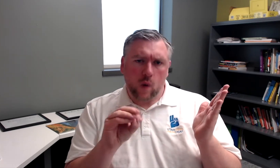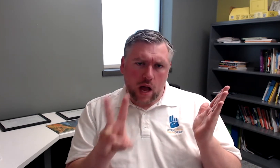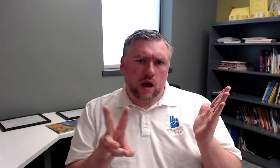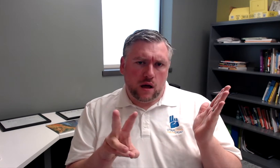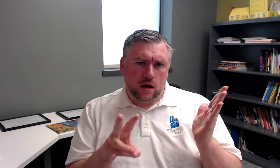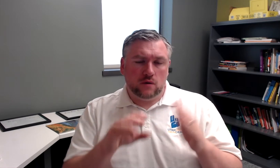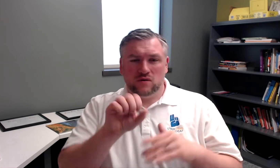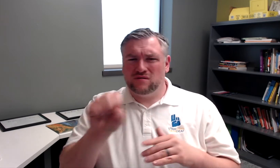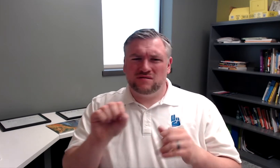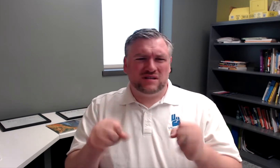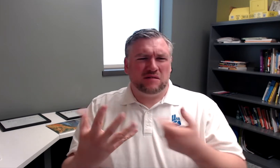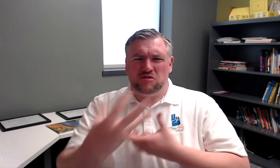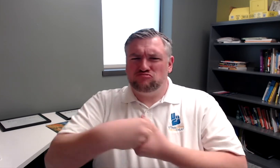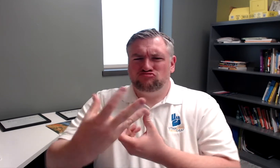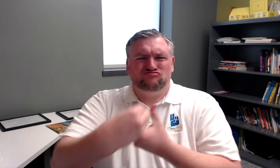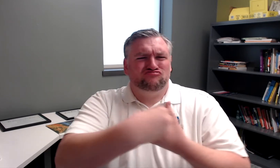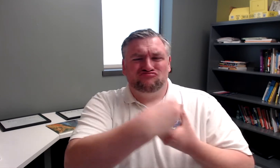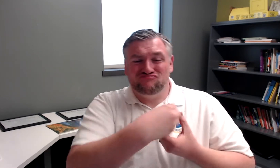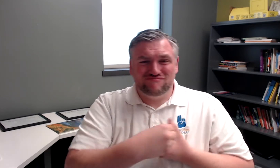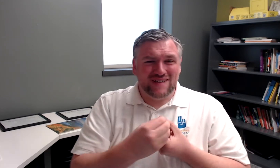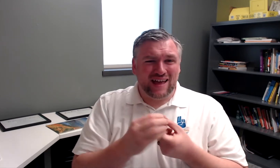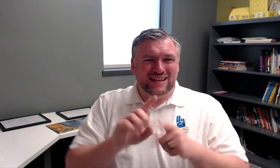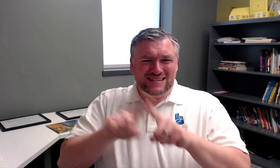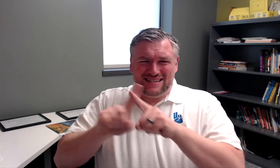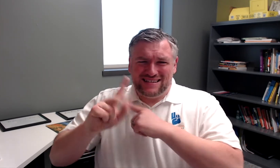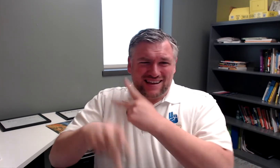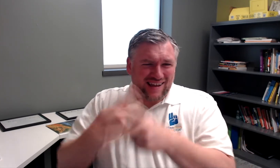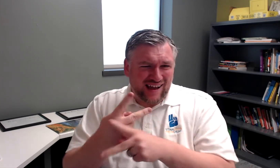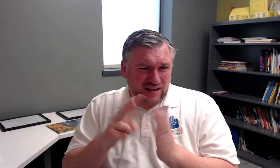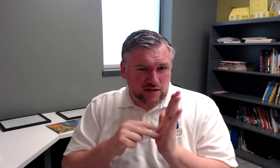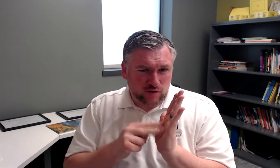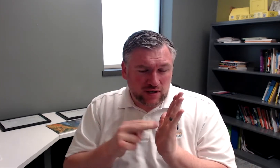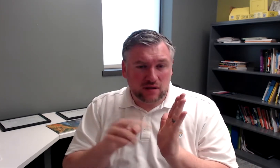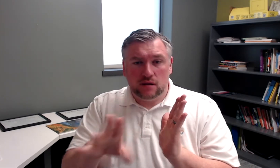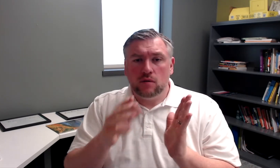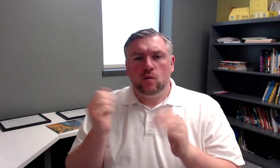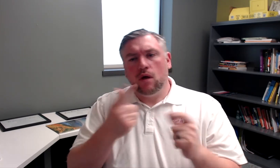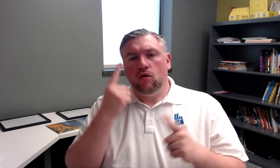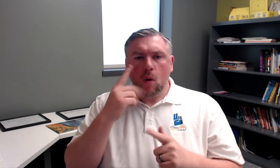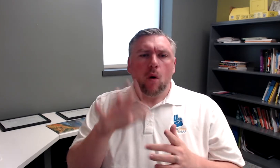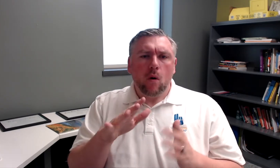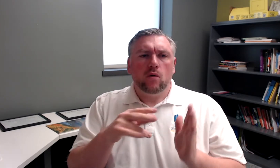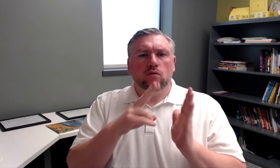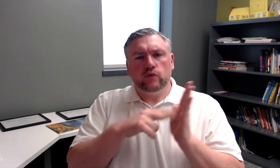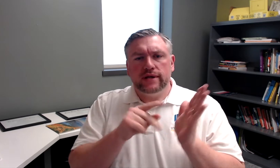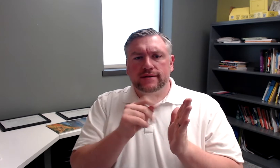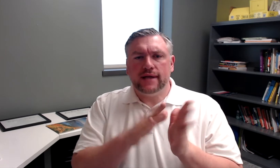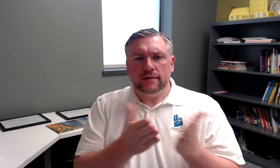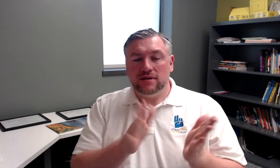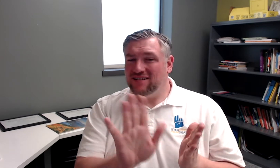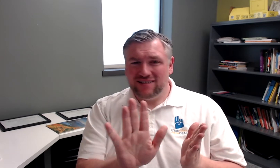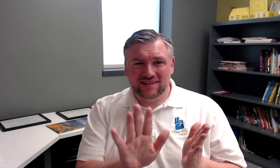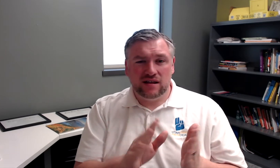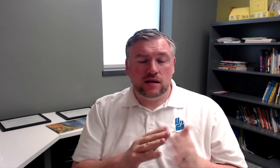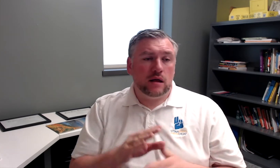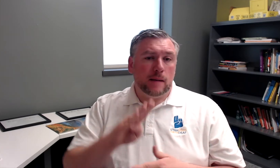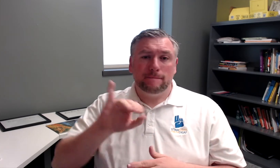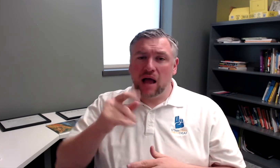for reading, wow, social studies can involve so much different kinds of reading. Now, we may